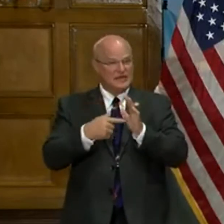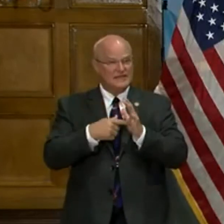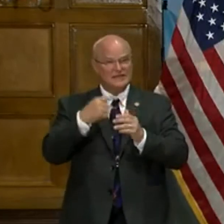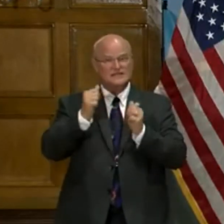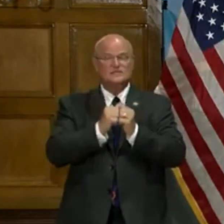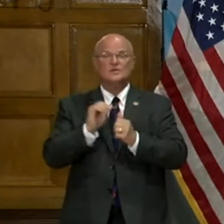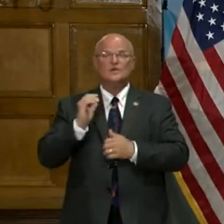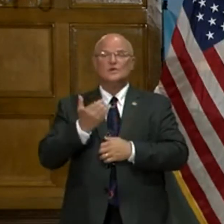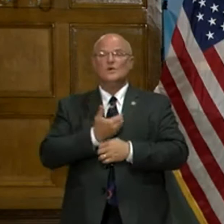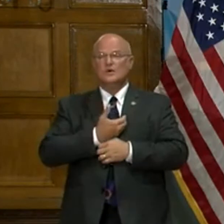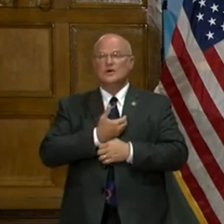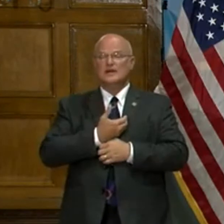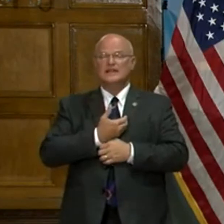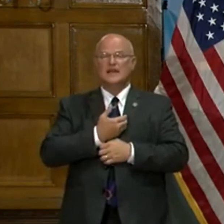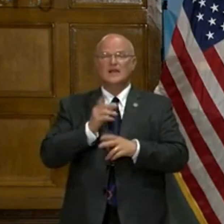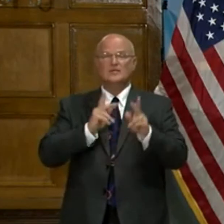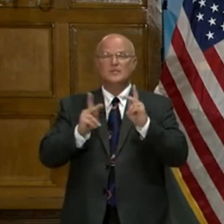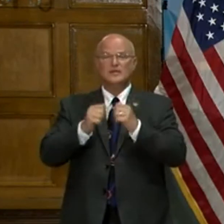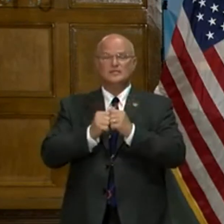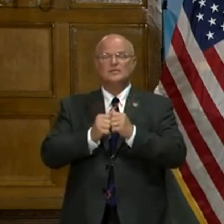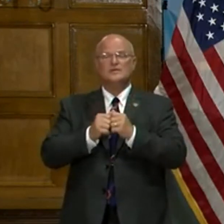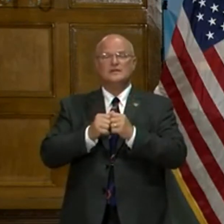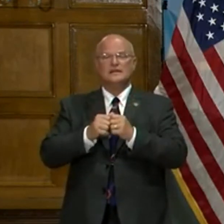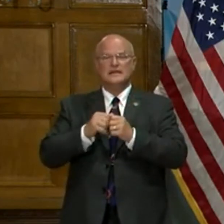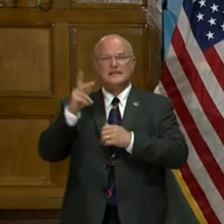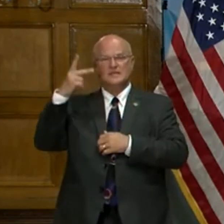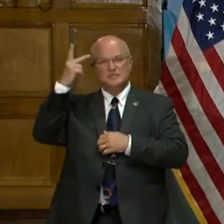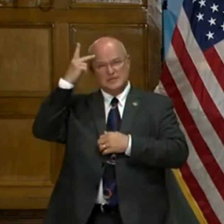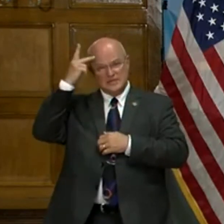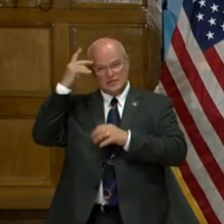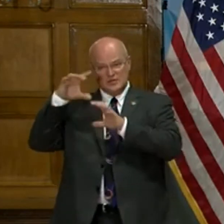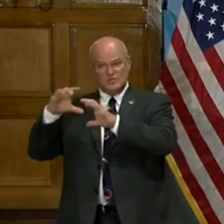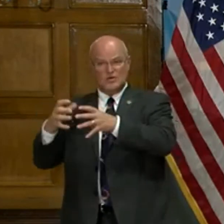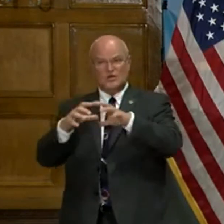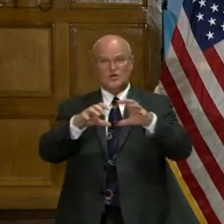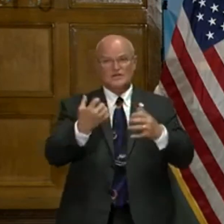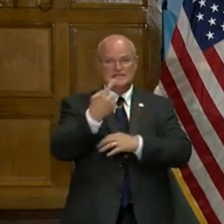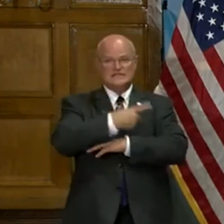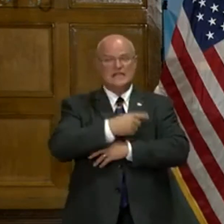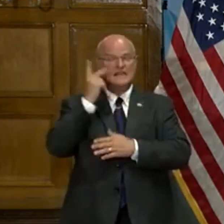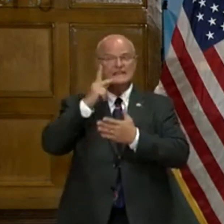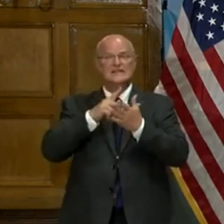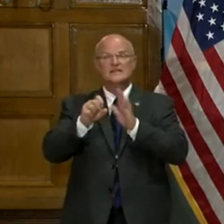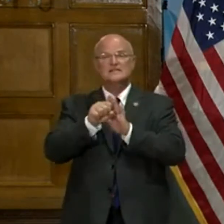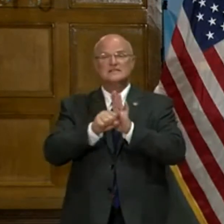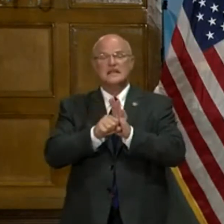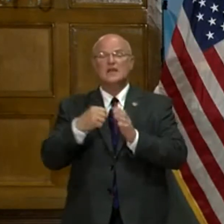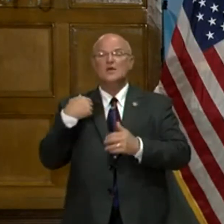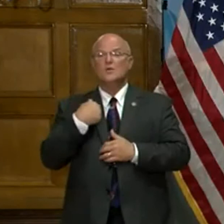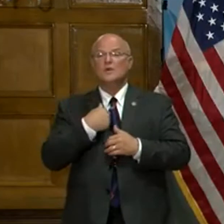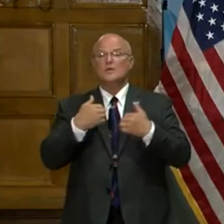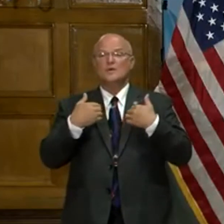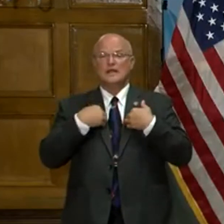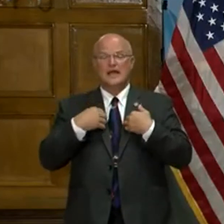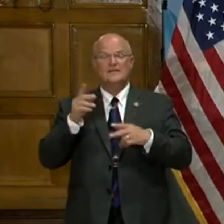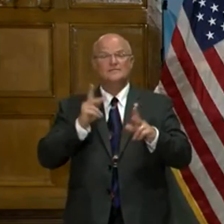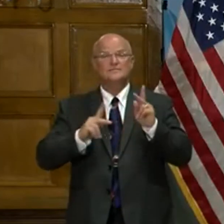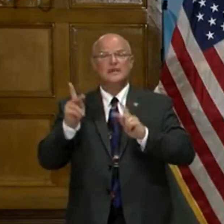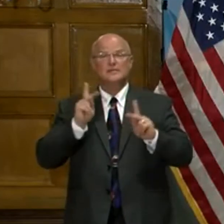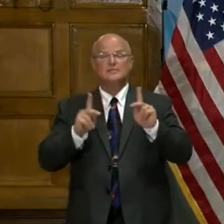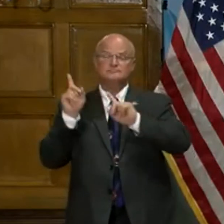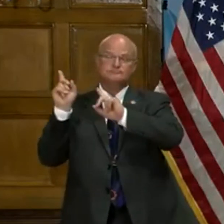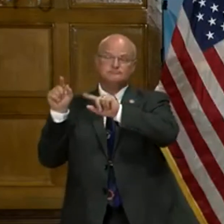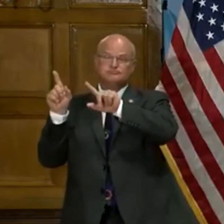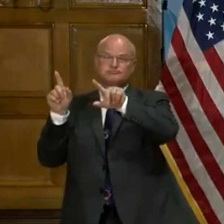to our colleagues from the political parties today and the Secretary of State, that we will have canvassers that will